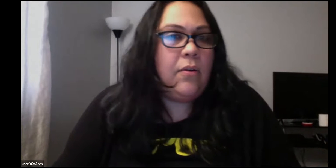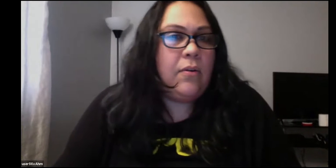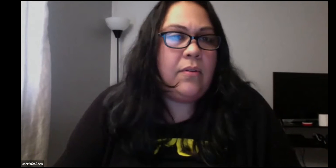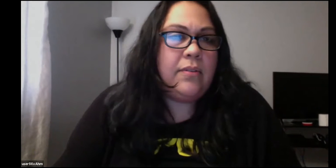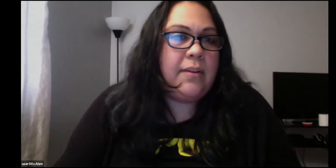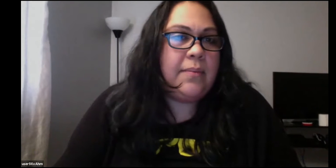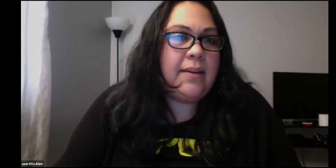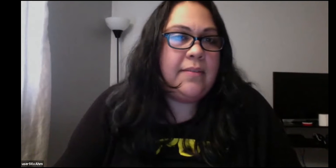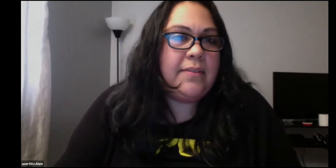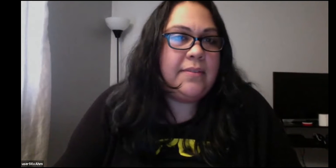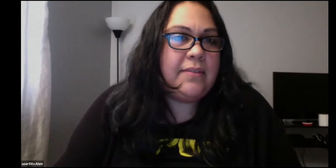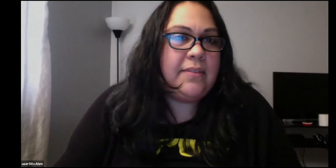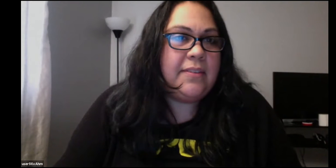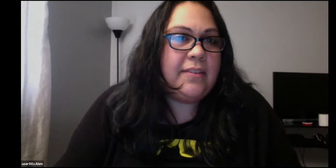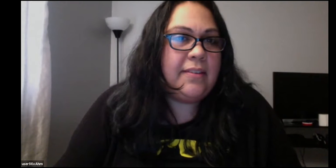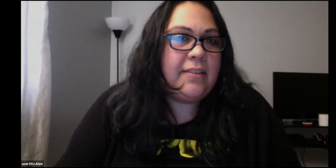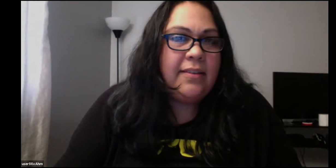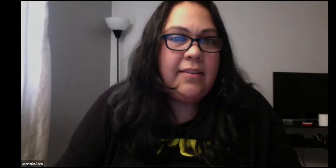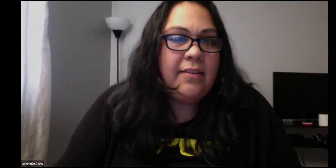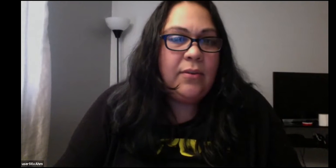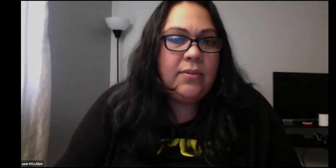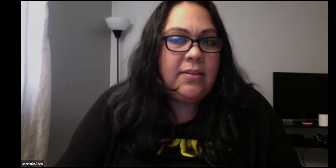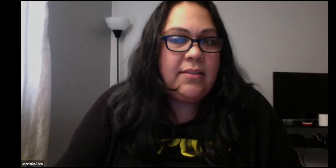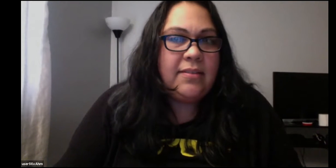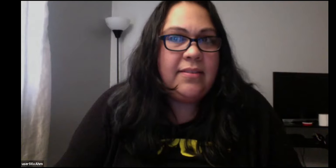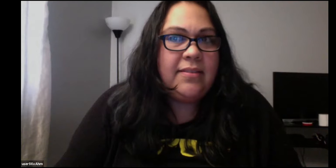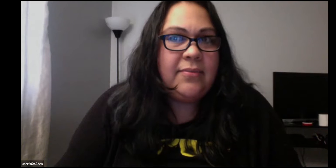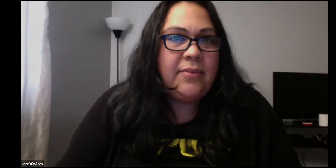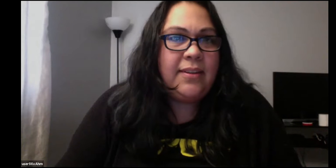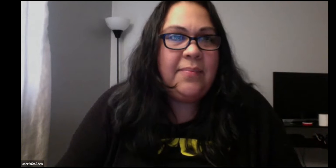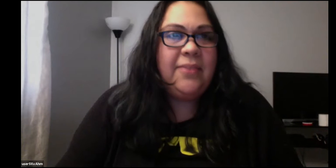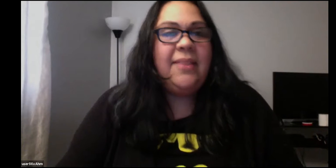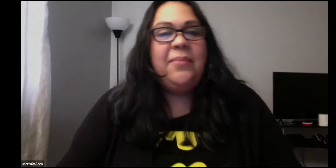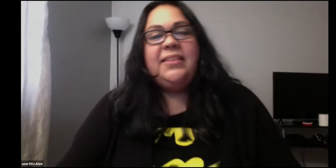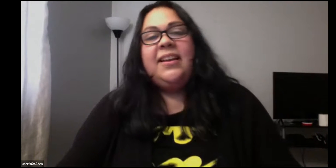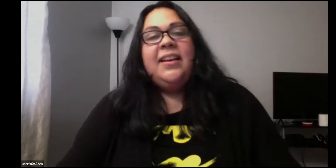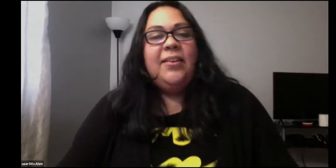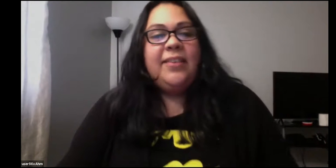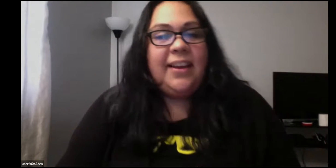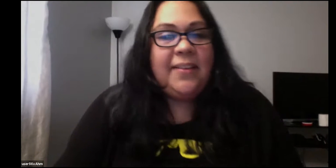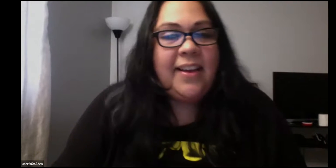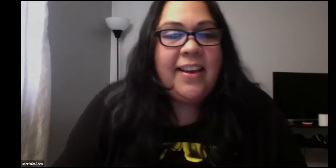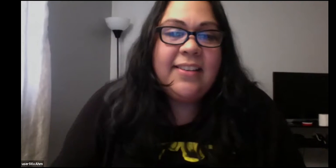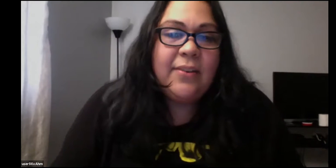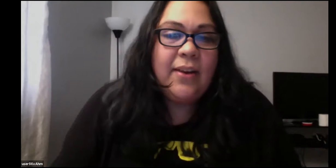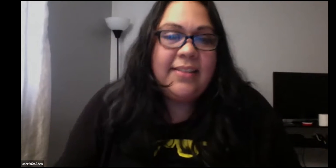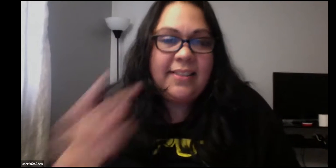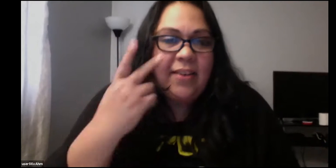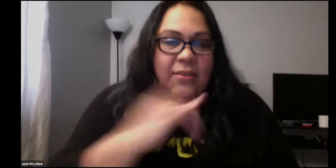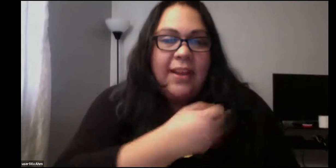hold on. I'm gonna have to close this because we're gonna keep hearing that music. Okay. So I see Jose over